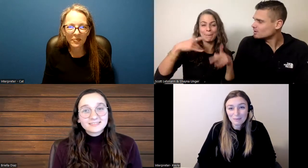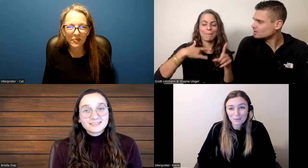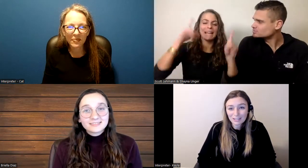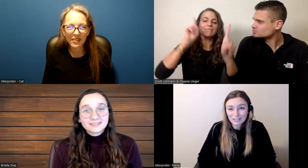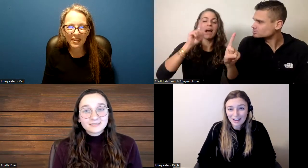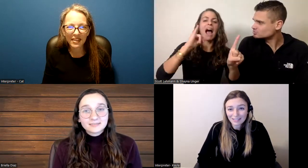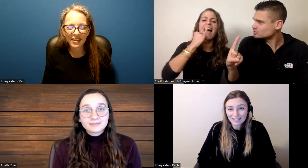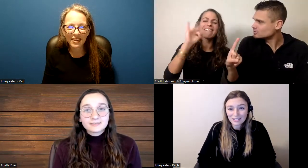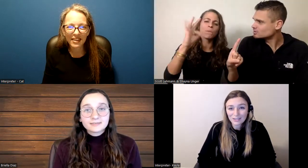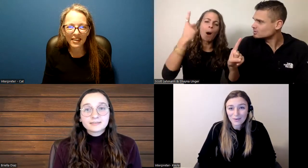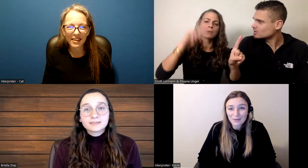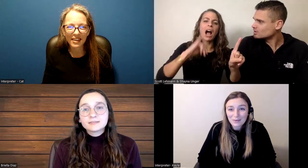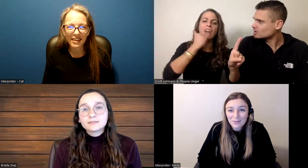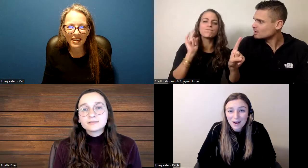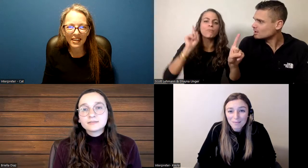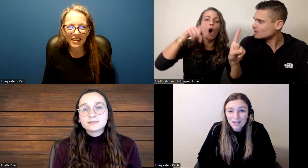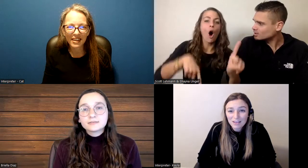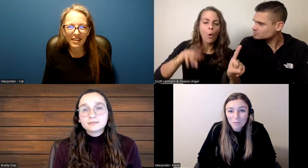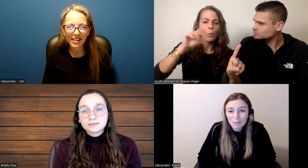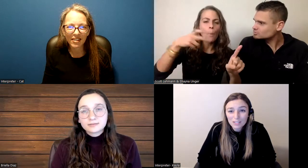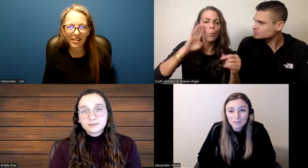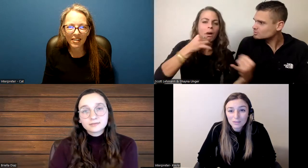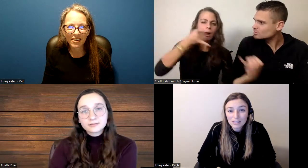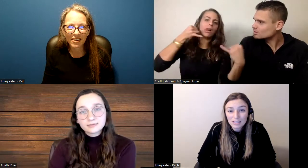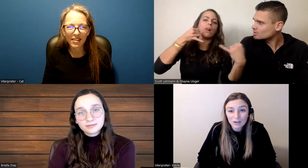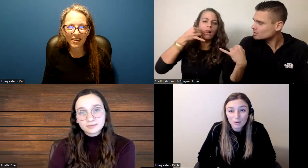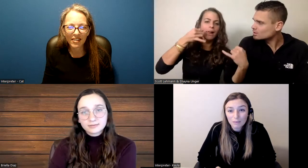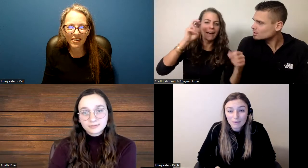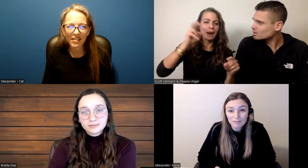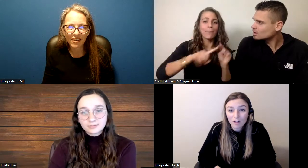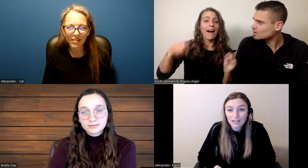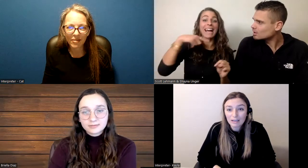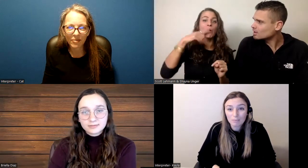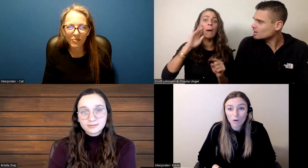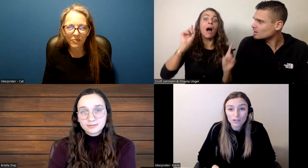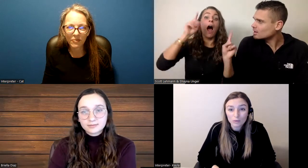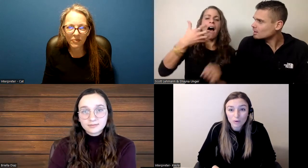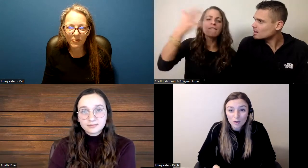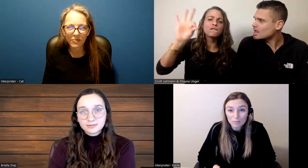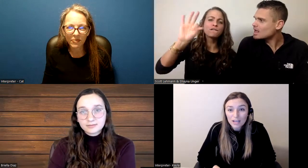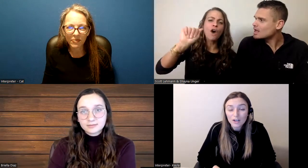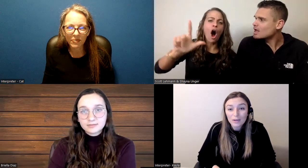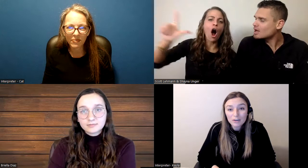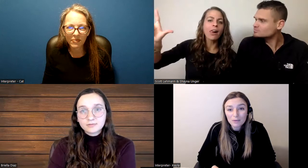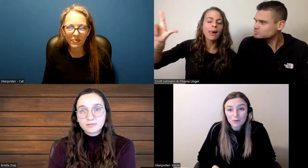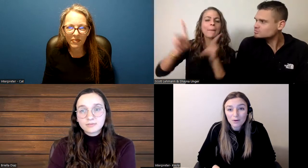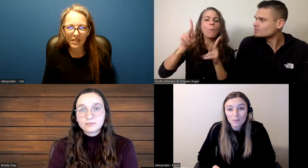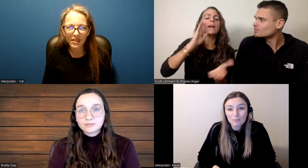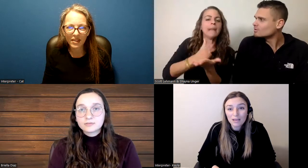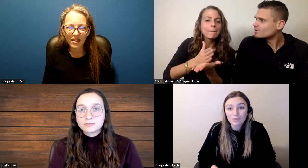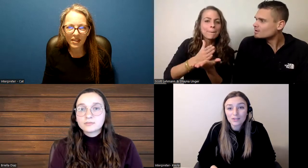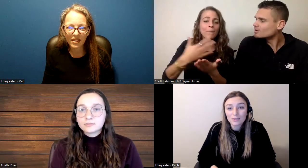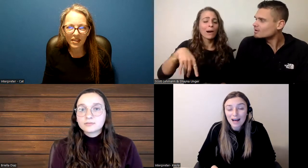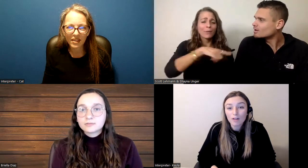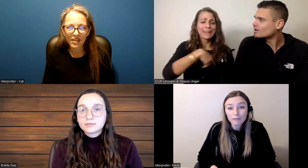do remember one challenge, you know, if one person was, you know, maybe falling and pulled the rope, you know, hearing people would